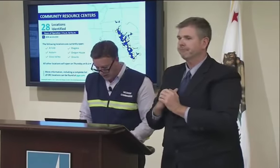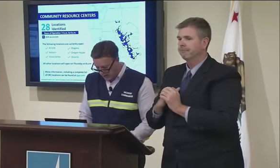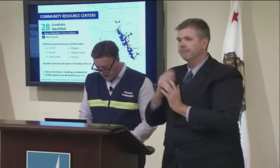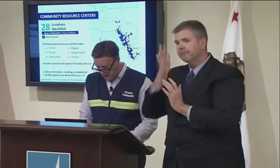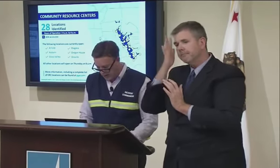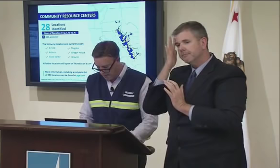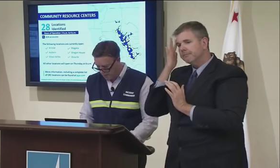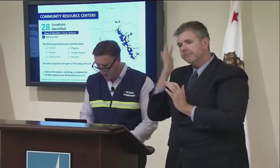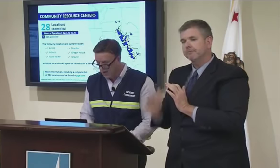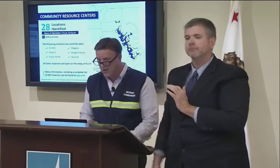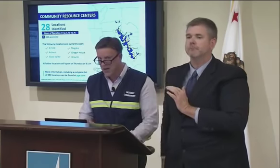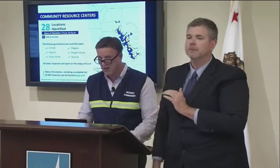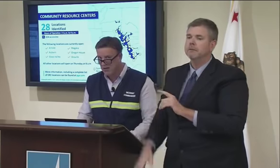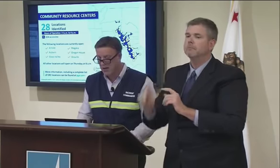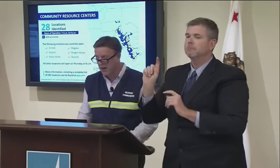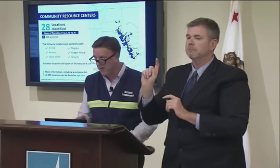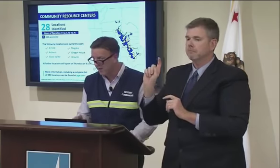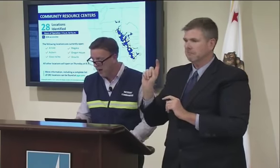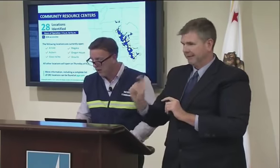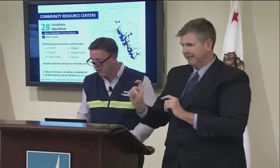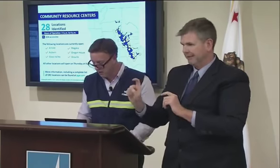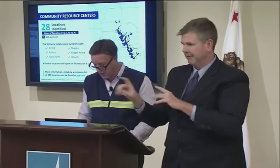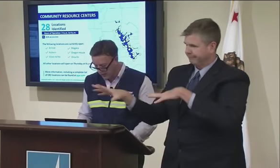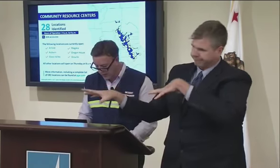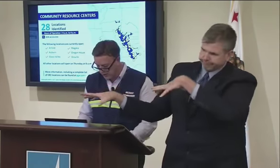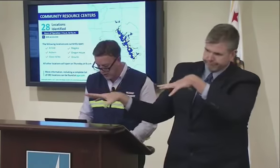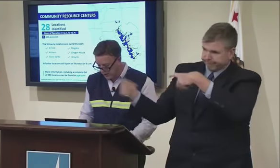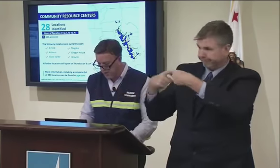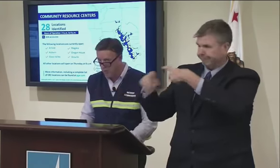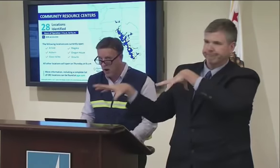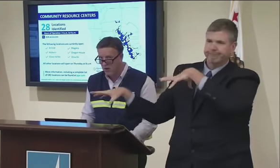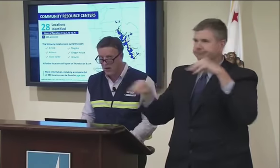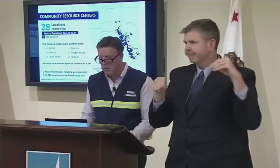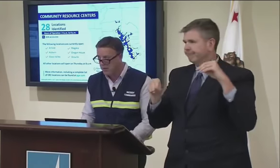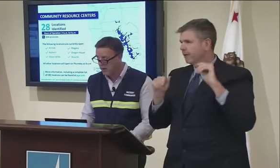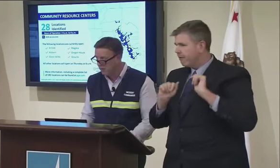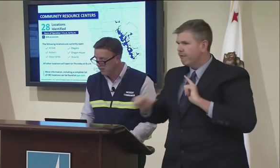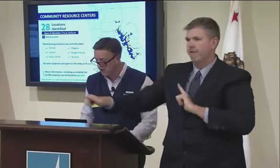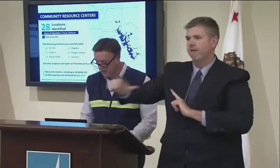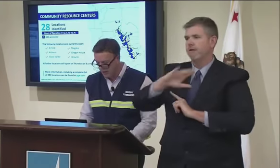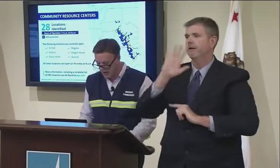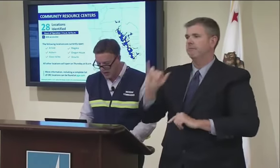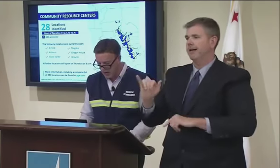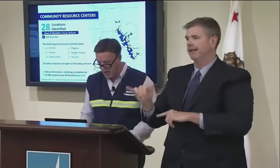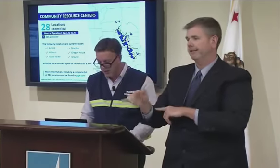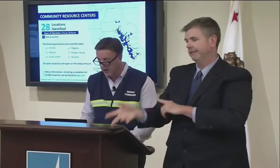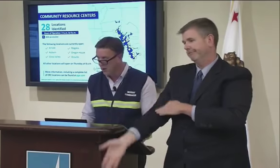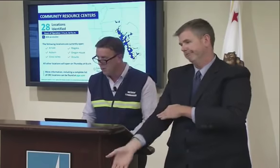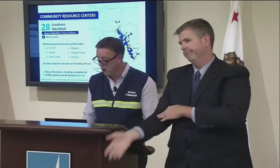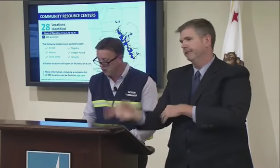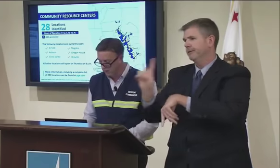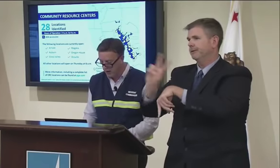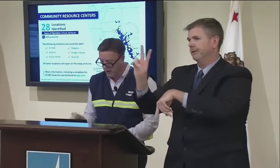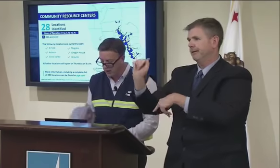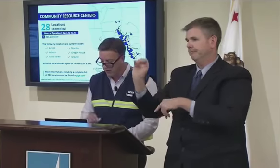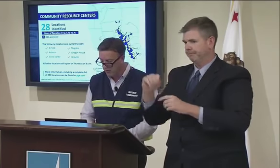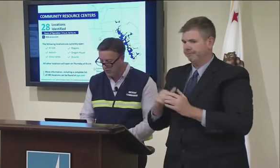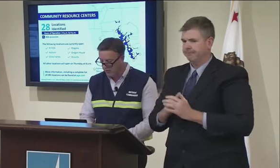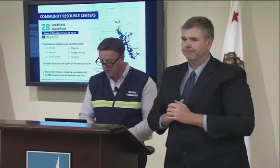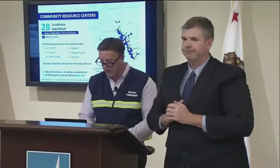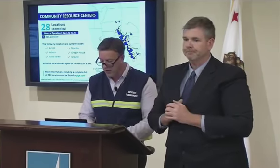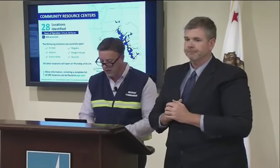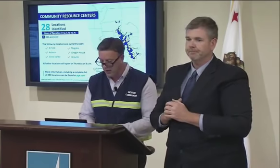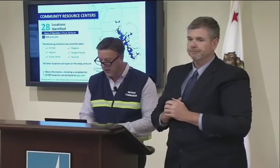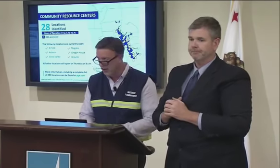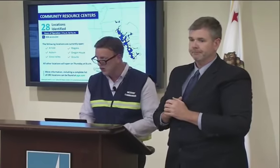hours. We intend to send a final communication to them around 8 p.m. this evening, letting them know so that our